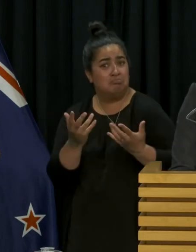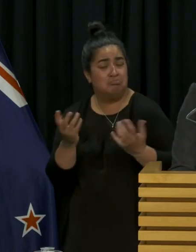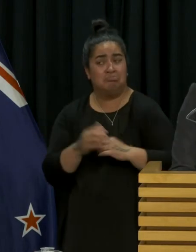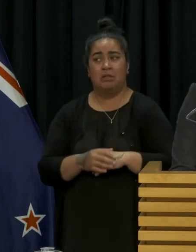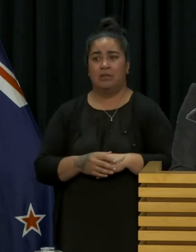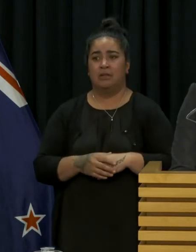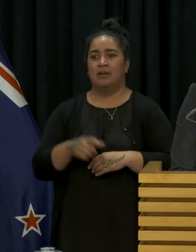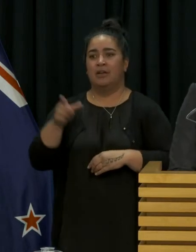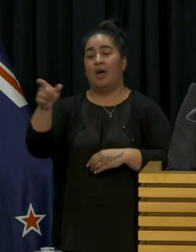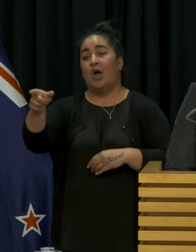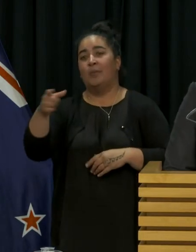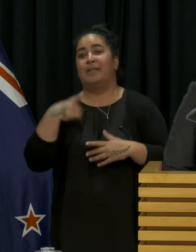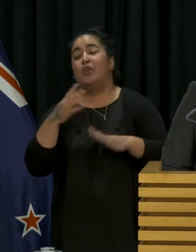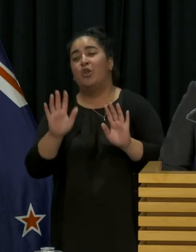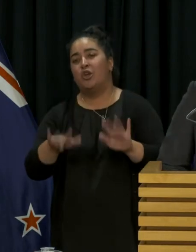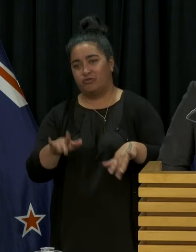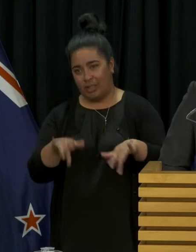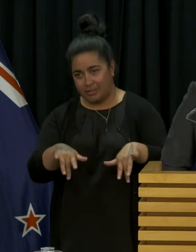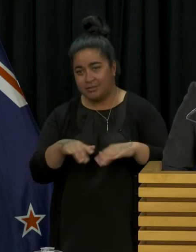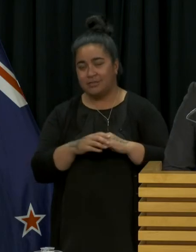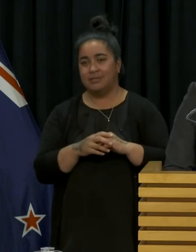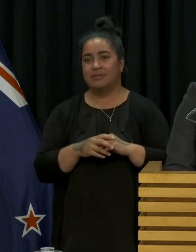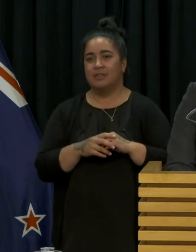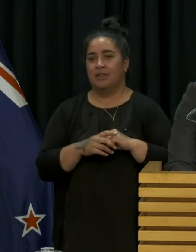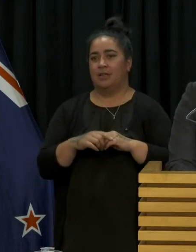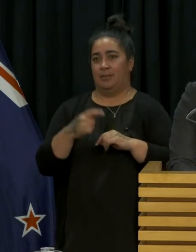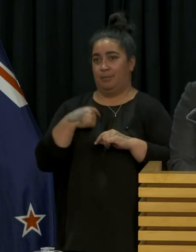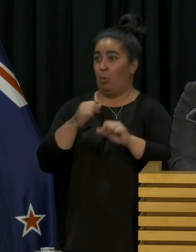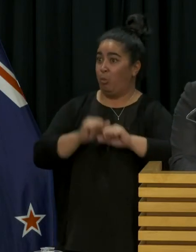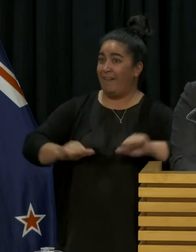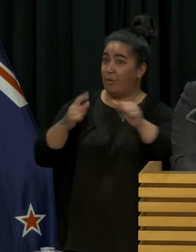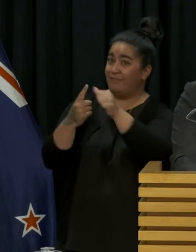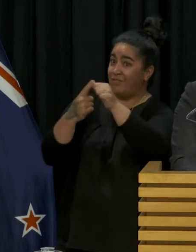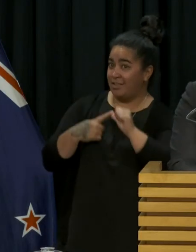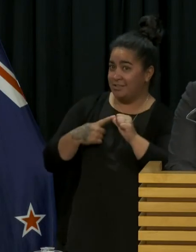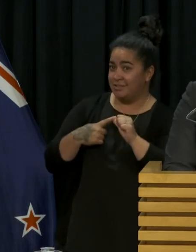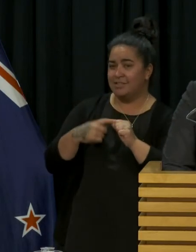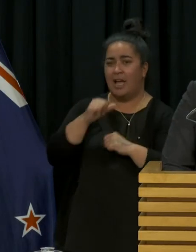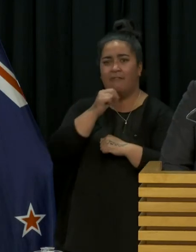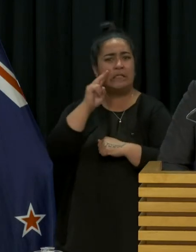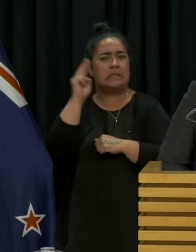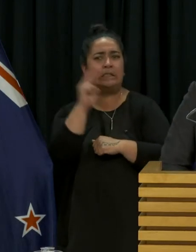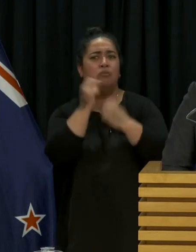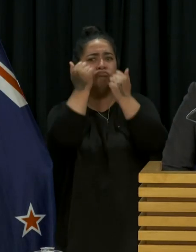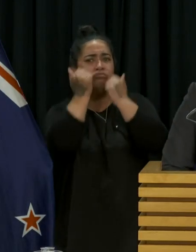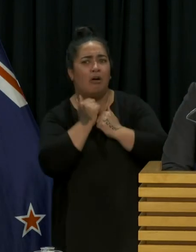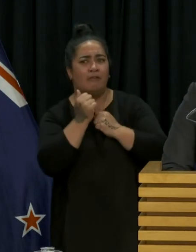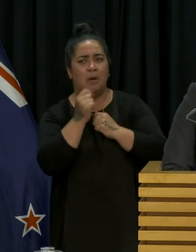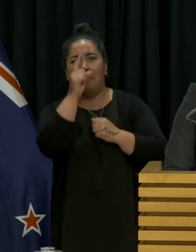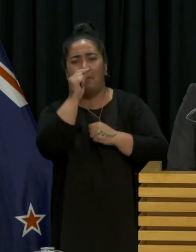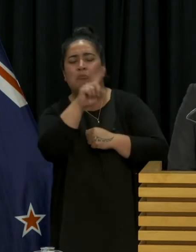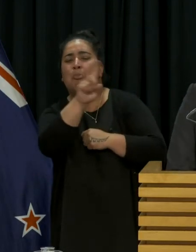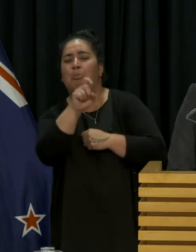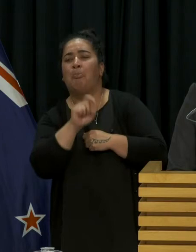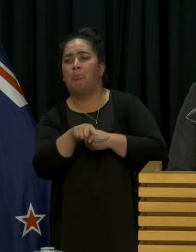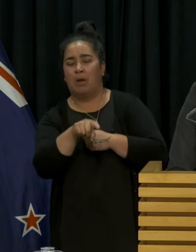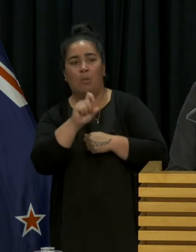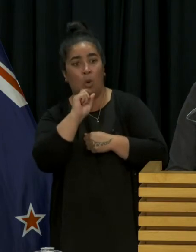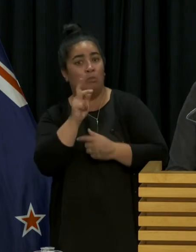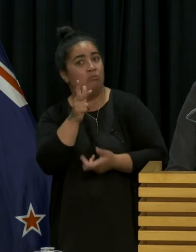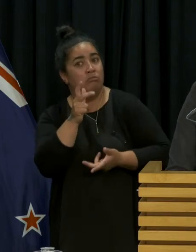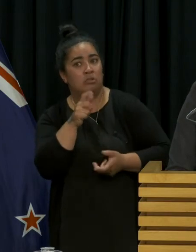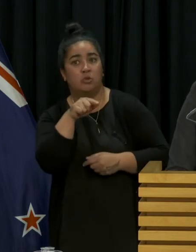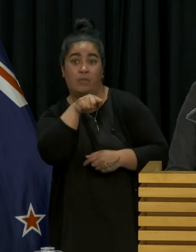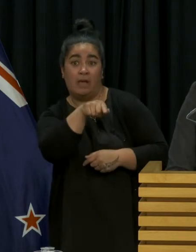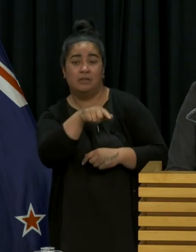under advisement here. You know, if I see evidence that's suggesting there may be a question mark over that, I'll hear that. So at the moment it is a